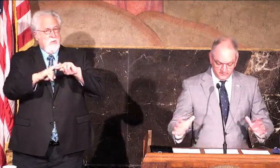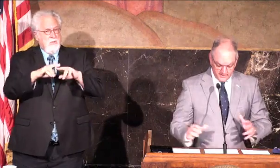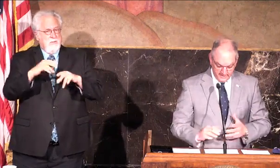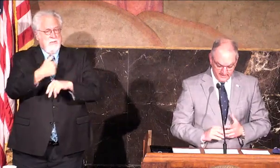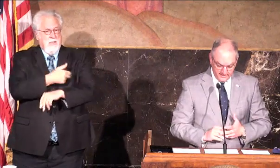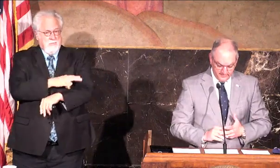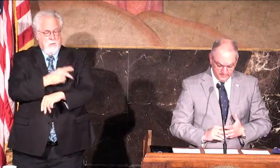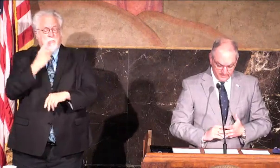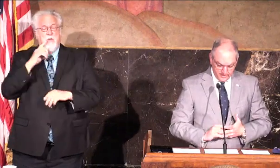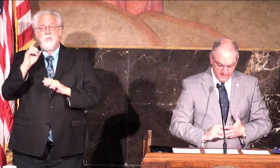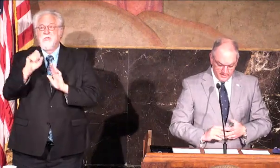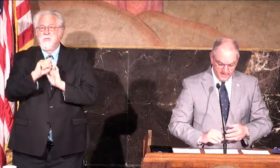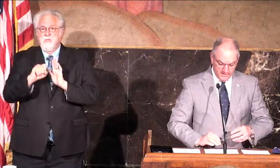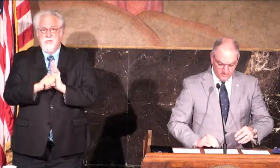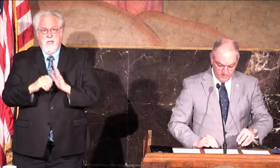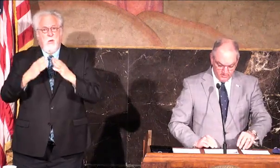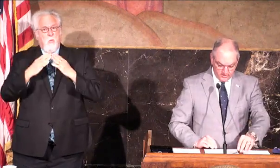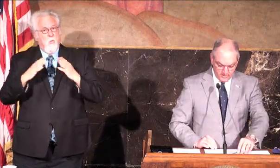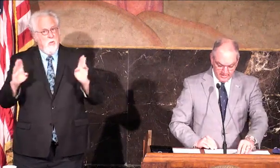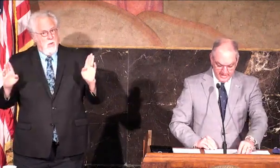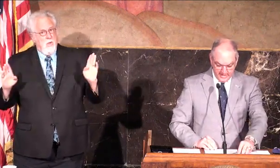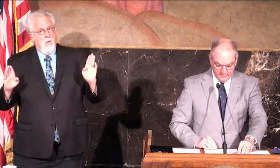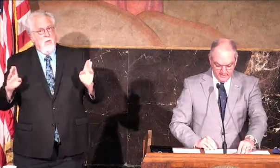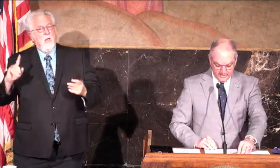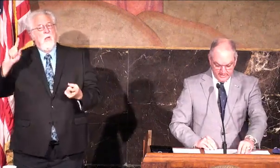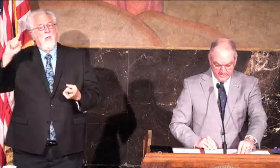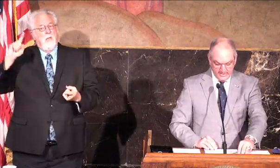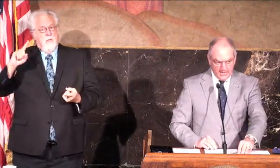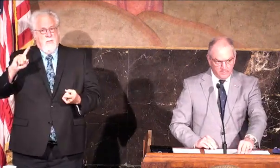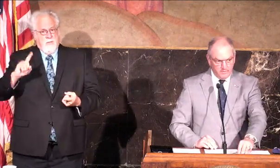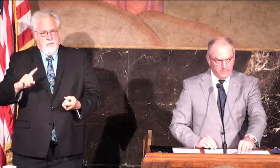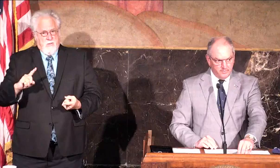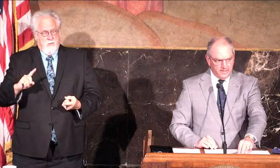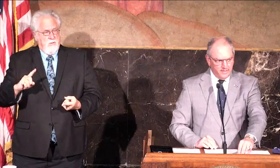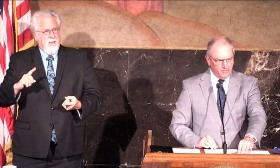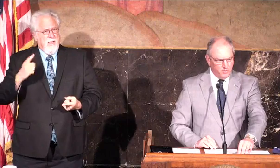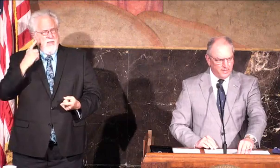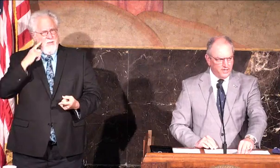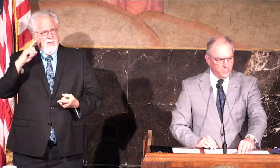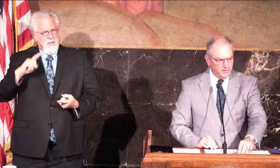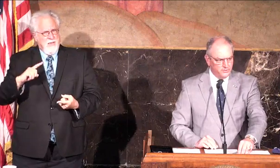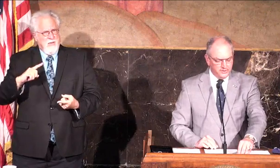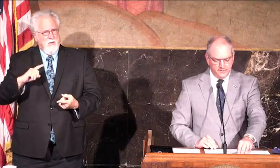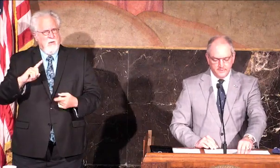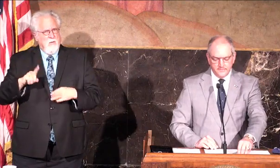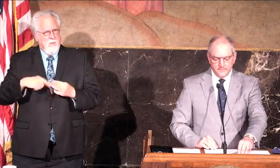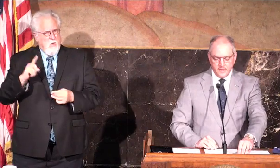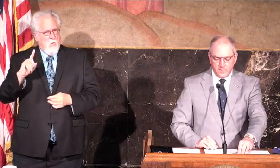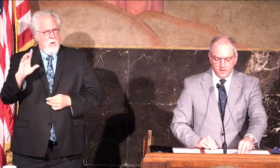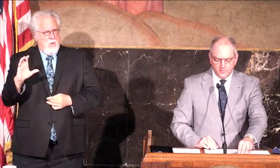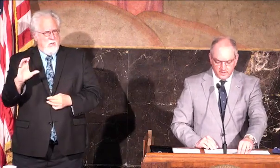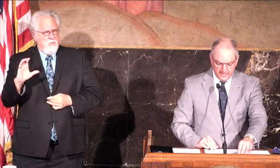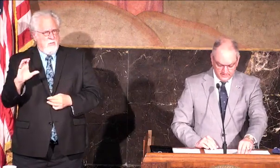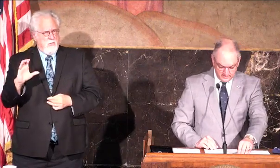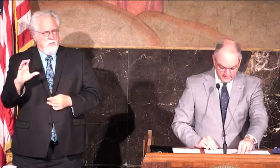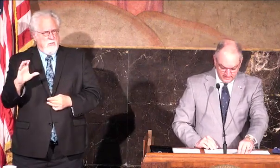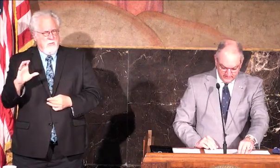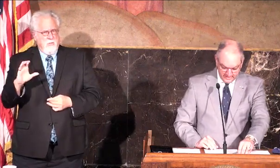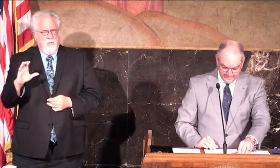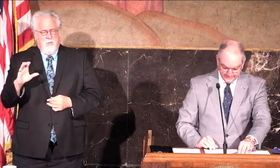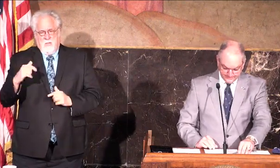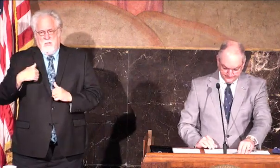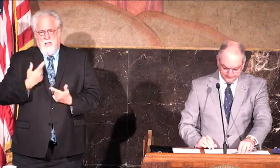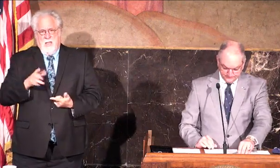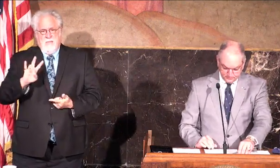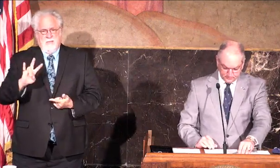but for the state as a whole, they're coming down, I think down about a little more than 100 over the last